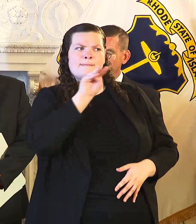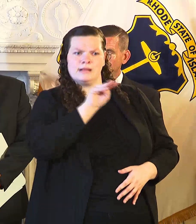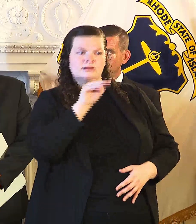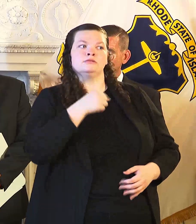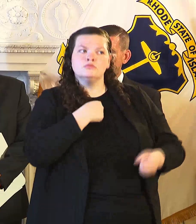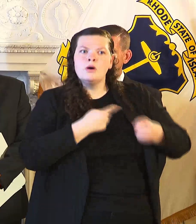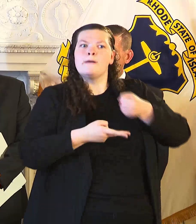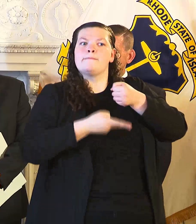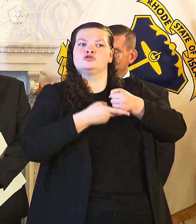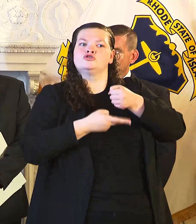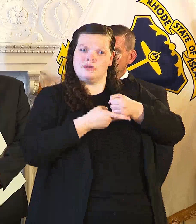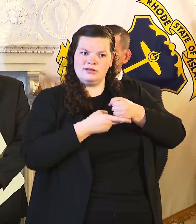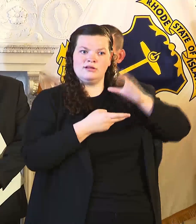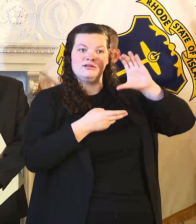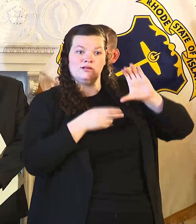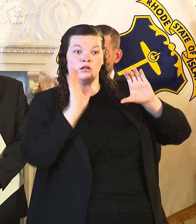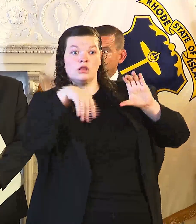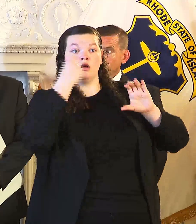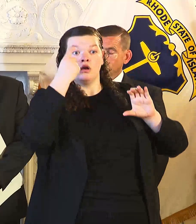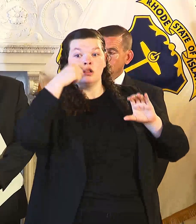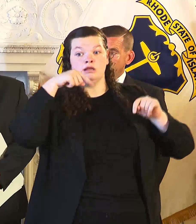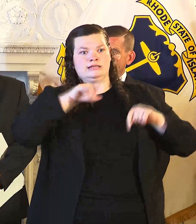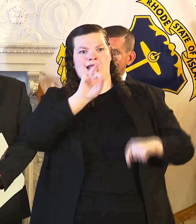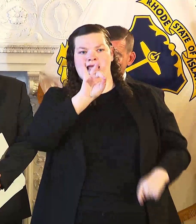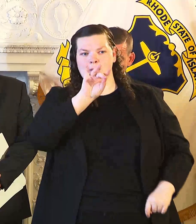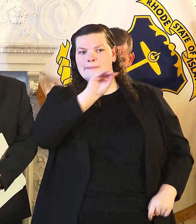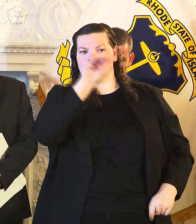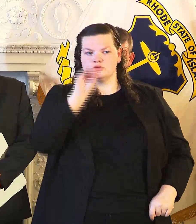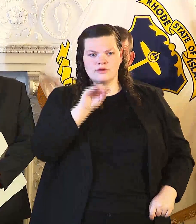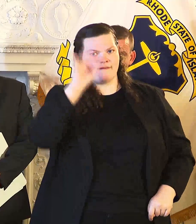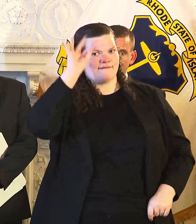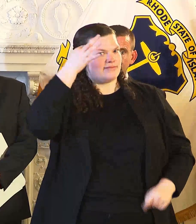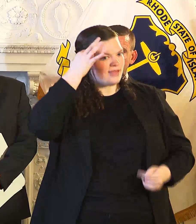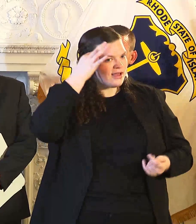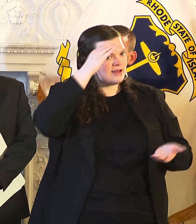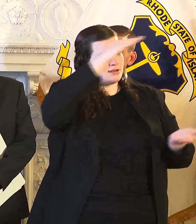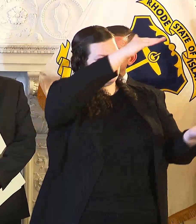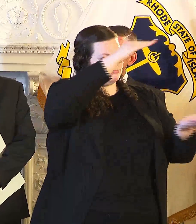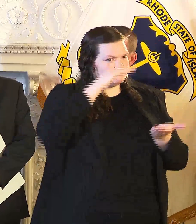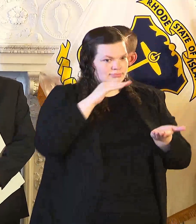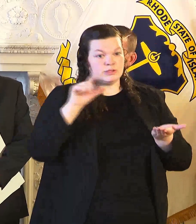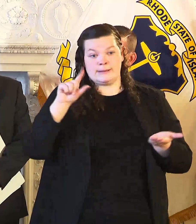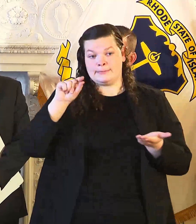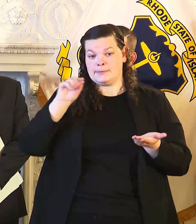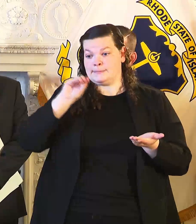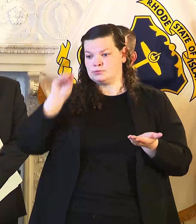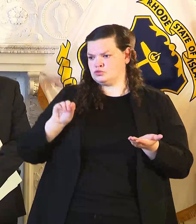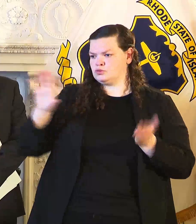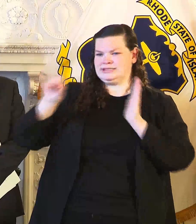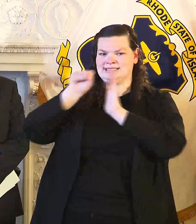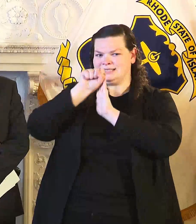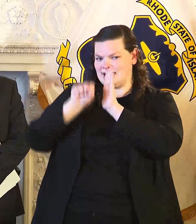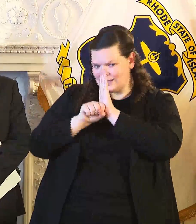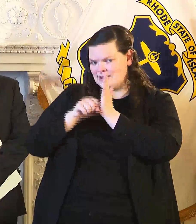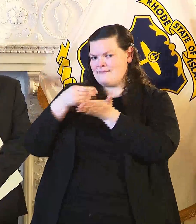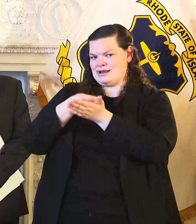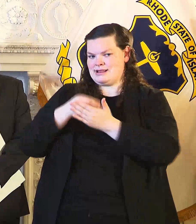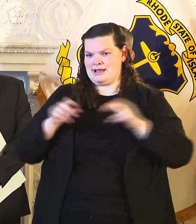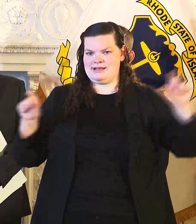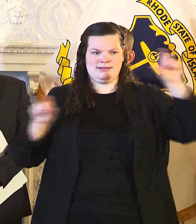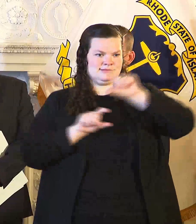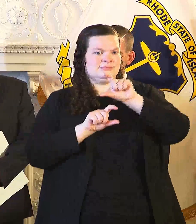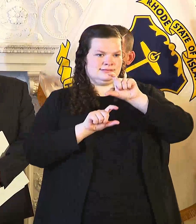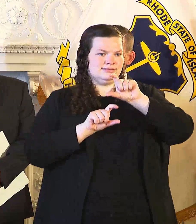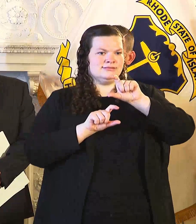is an 80% federal funded, 20% state funded. So we're within that scope right now, and